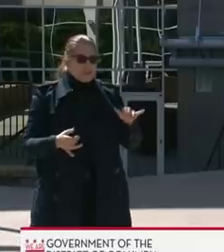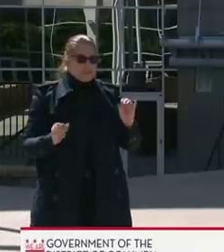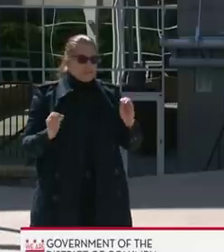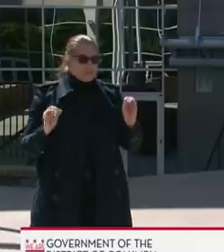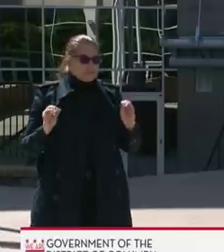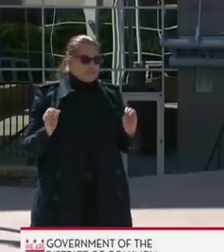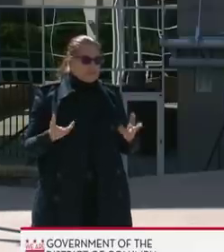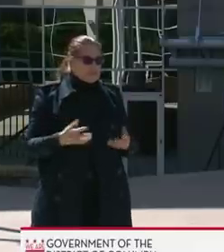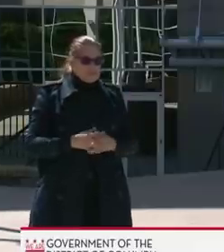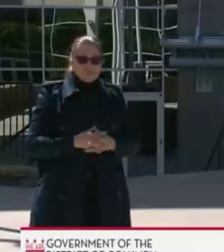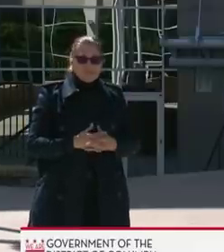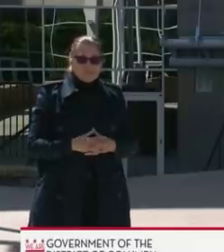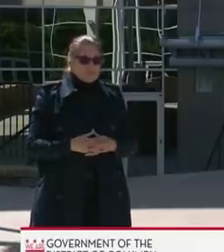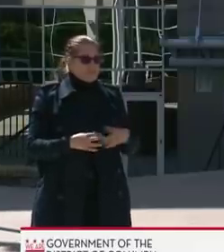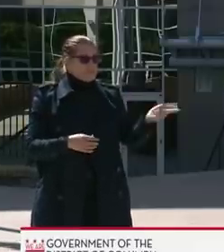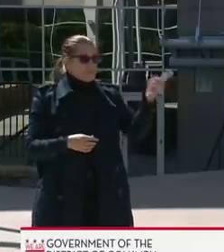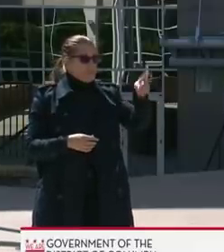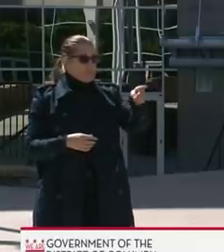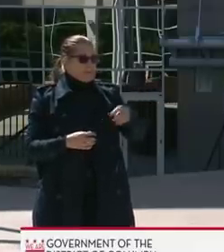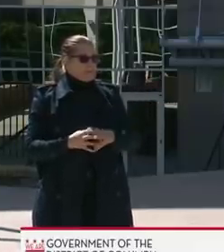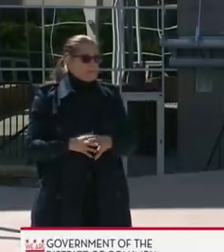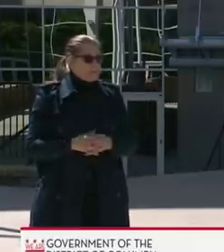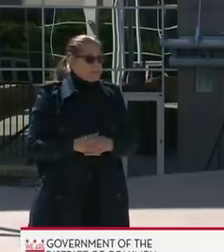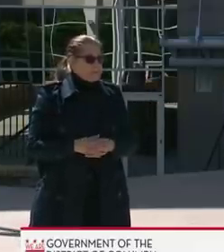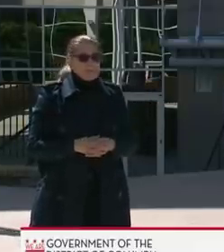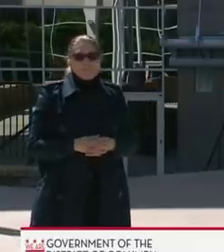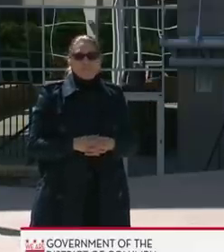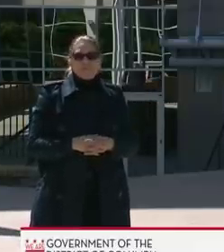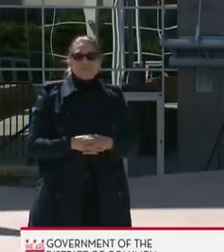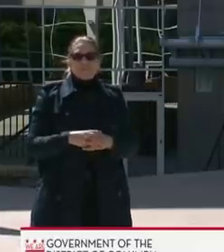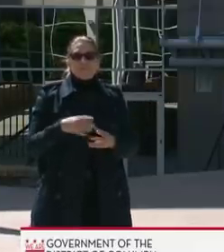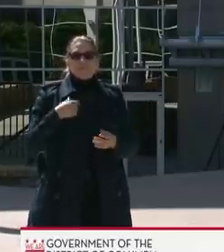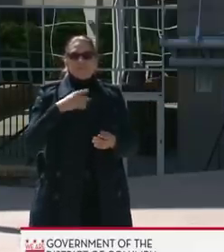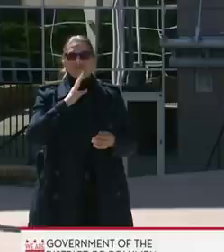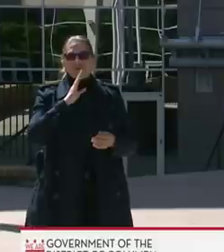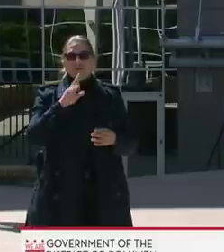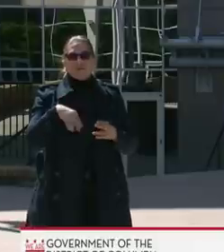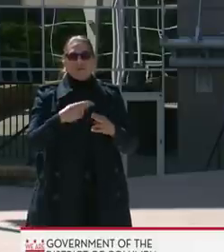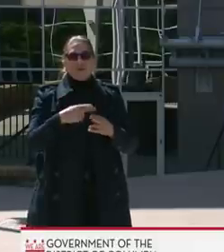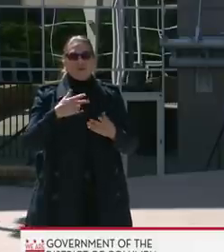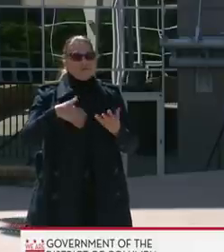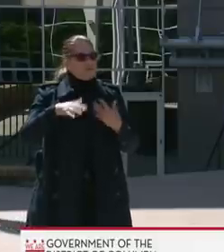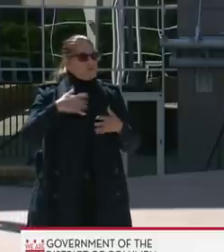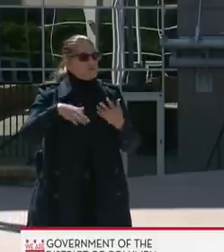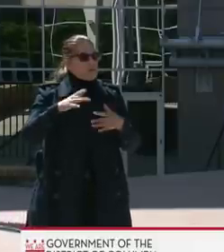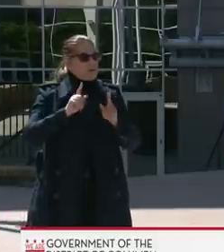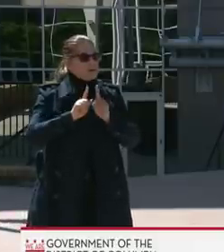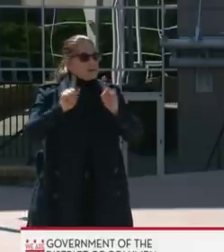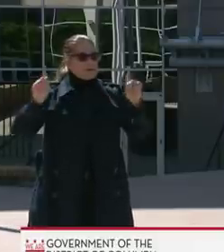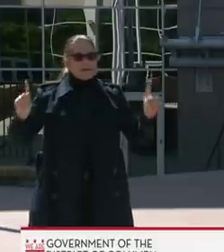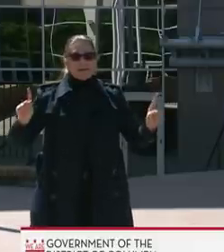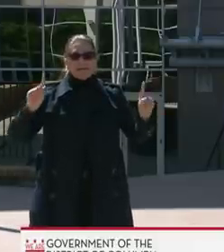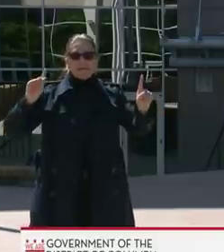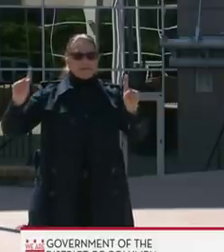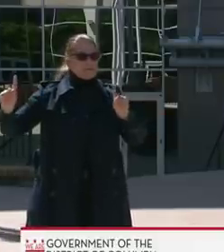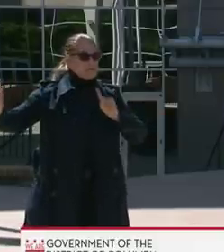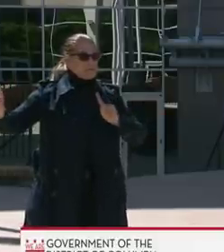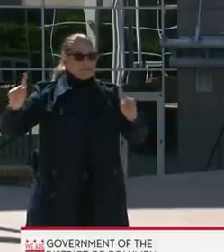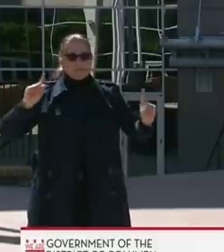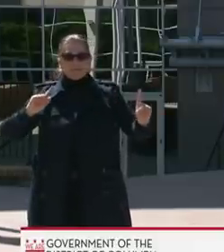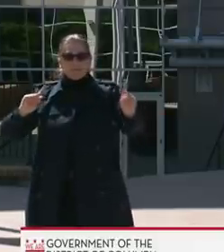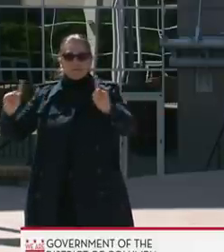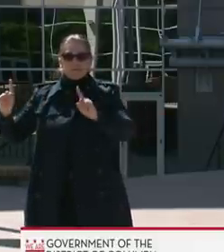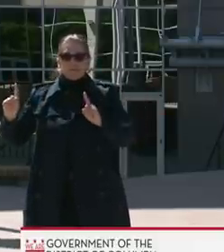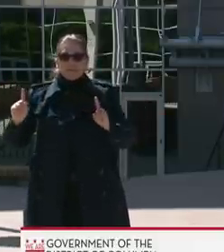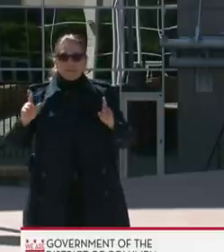sir. So yeah, just back to this issue of social distancing and how it's being enforced and that sort of stuff. The other thing people pointed out after the Fisherman's Market